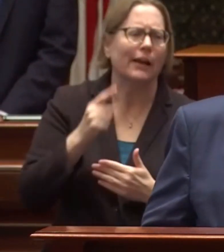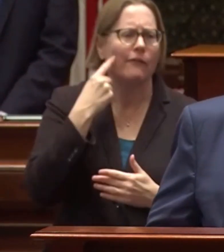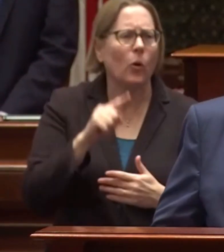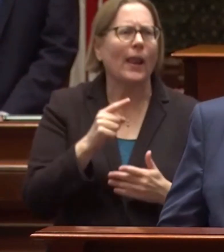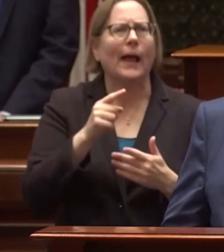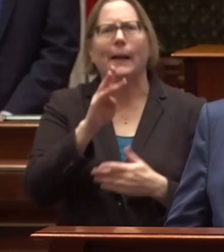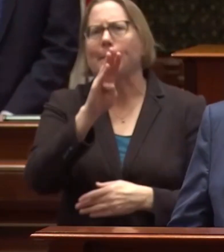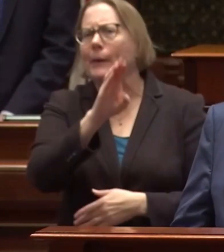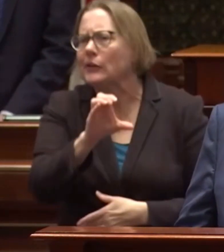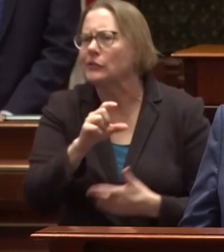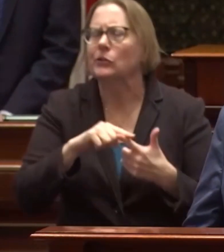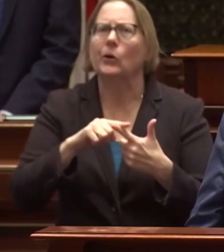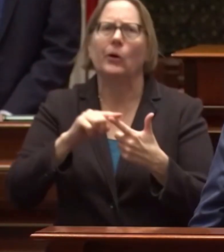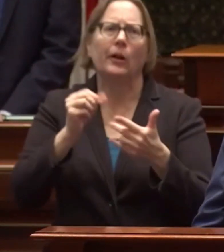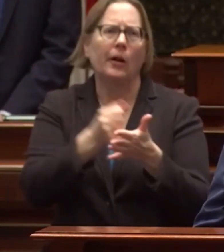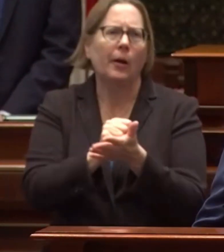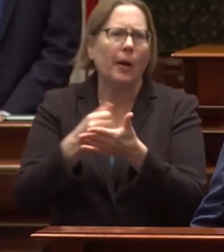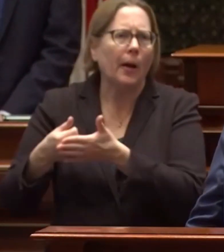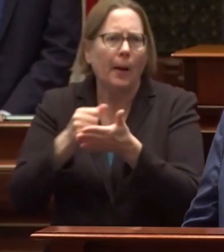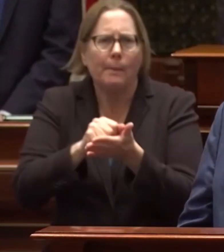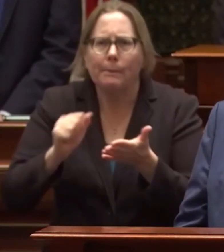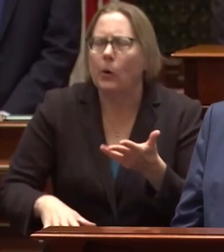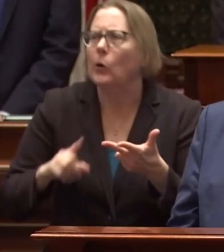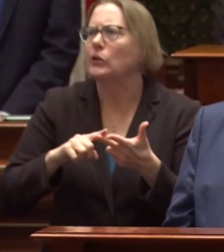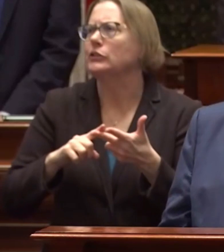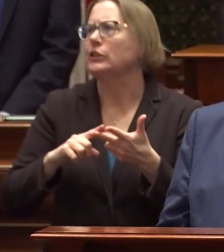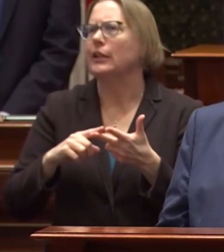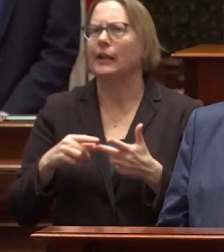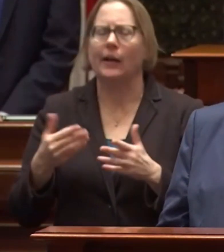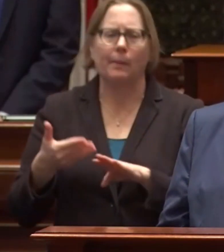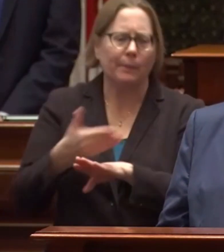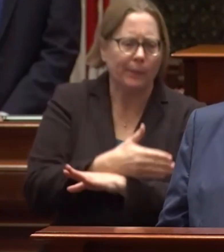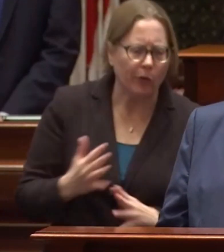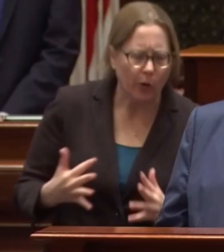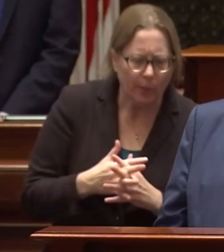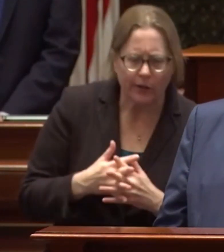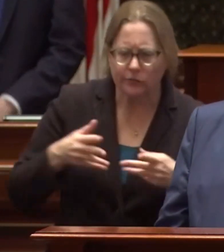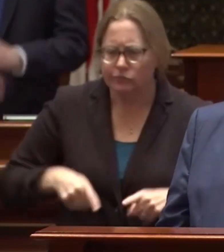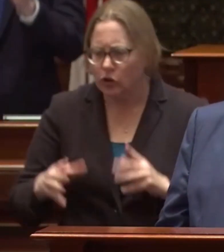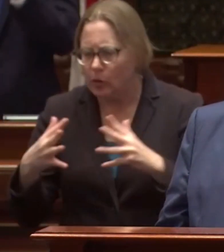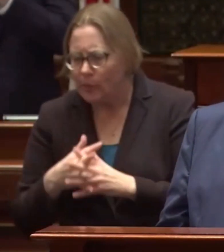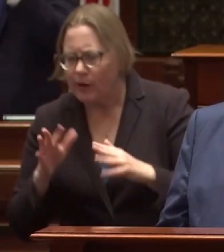and abortion to prenatal birthing and postpartum care.